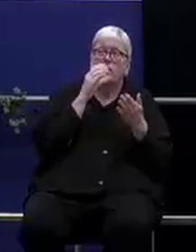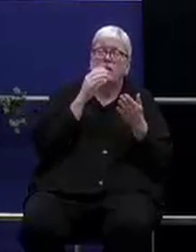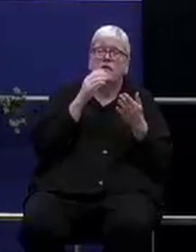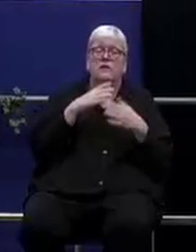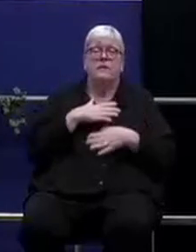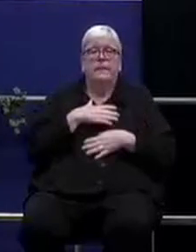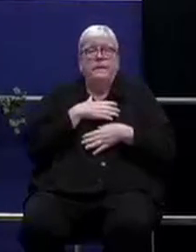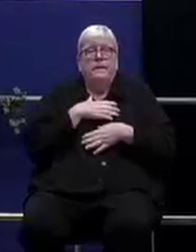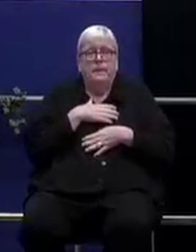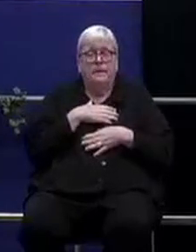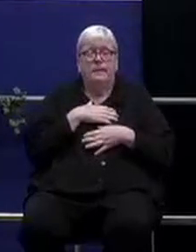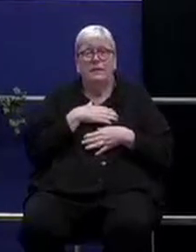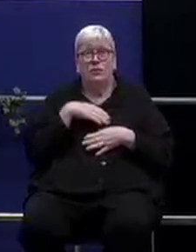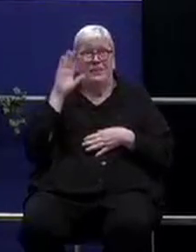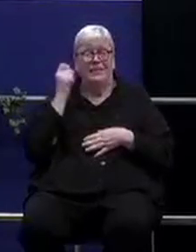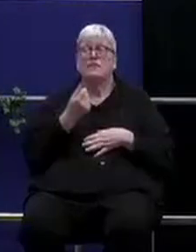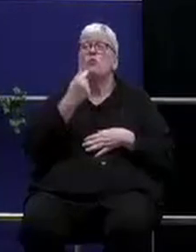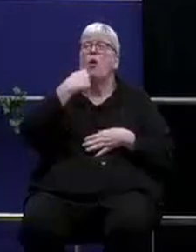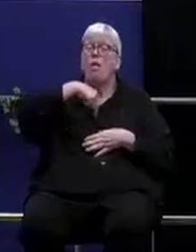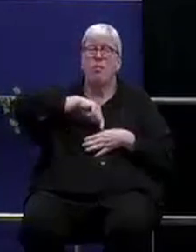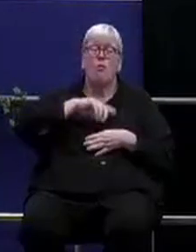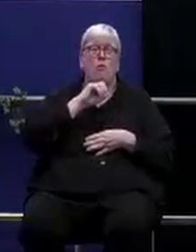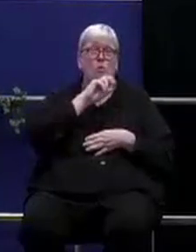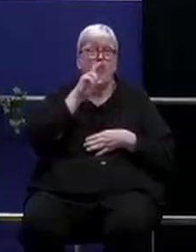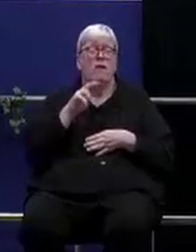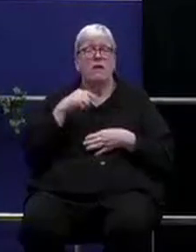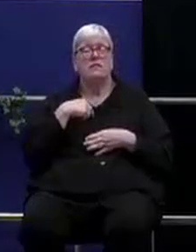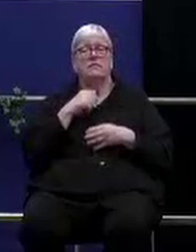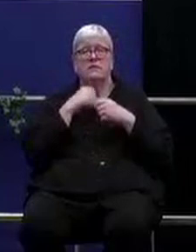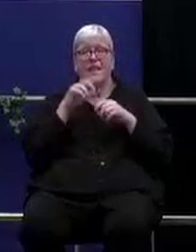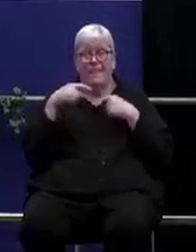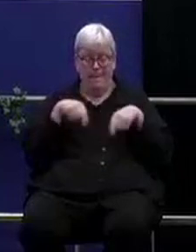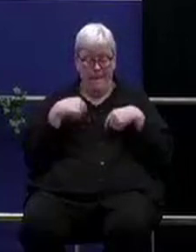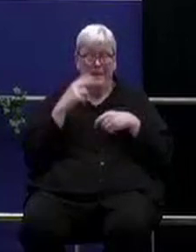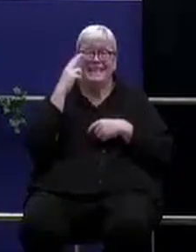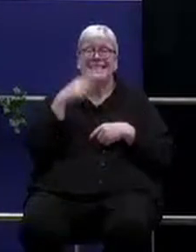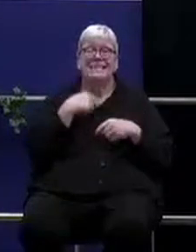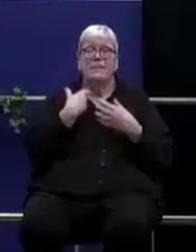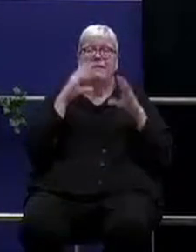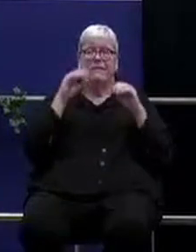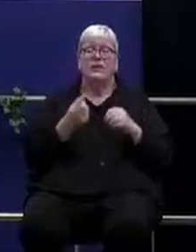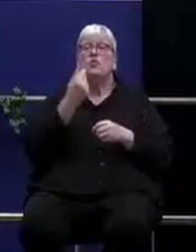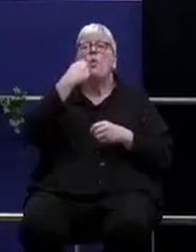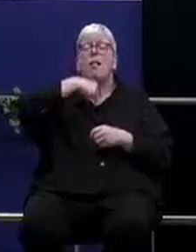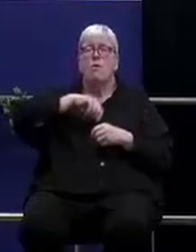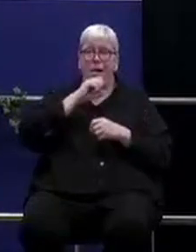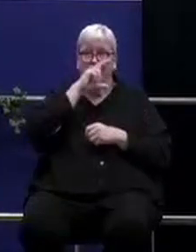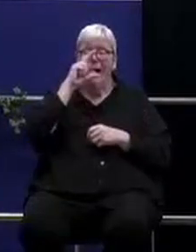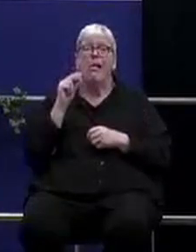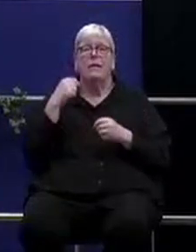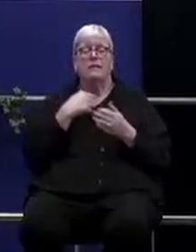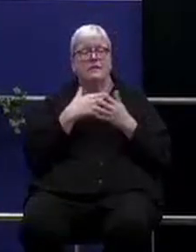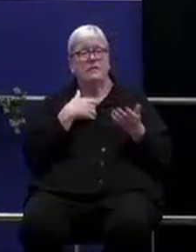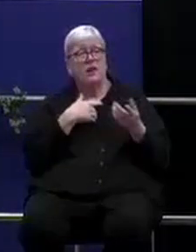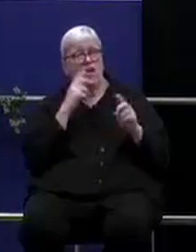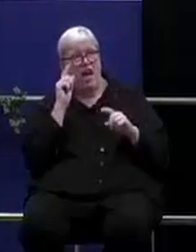before eventually swallowing the tablet and opening her mouth for my inspection. I nodded, her eyes fixed on the permanent marker I held